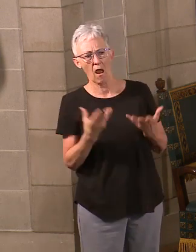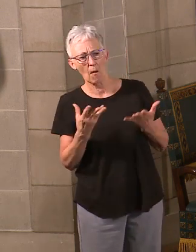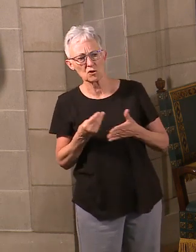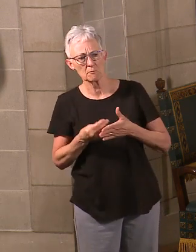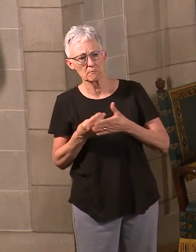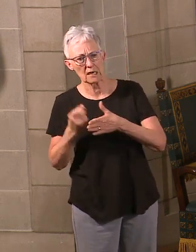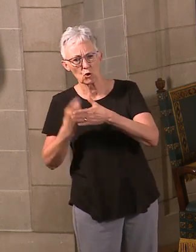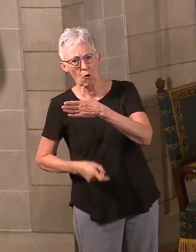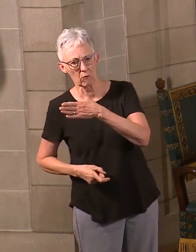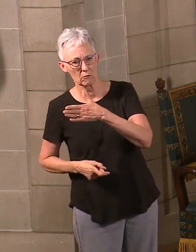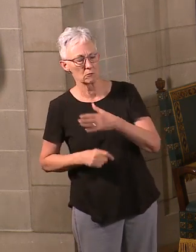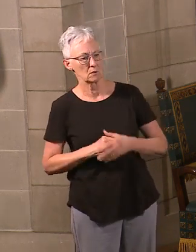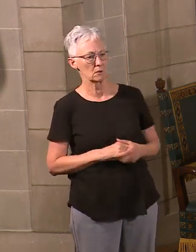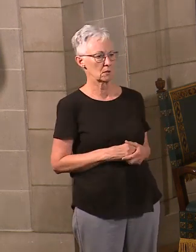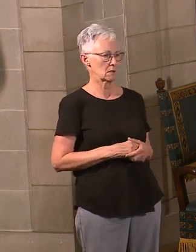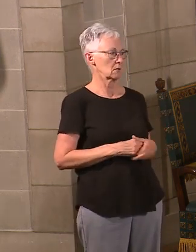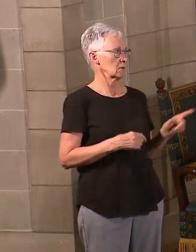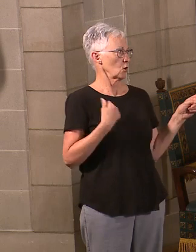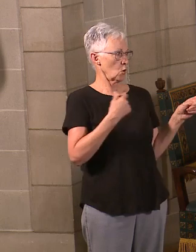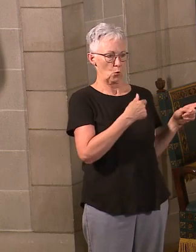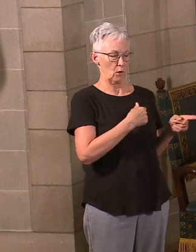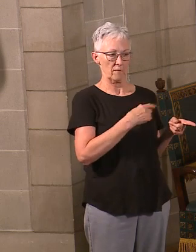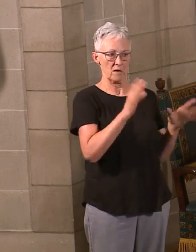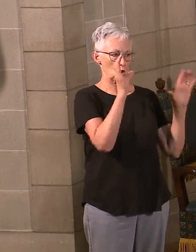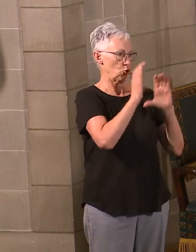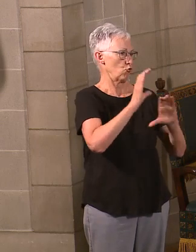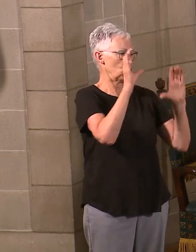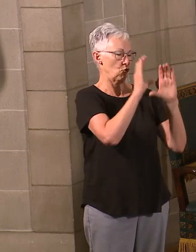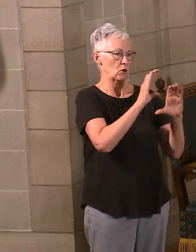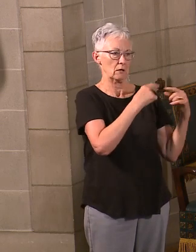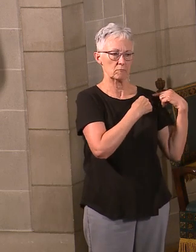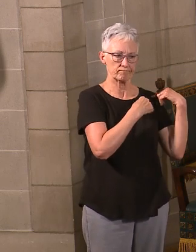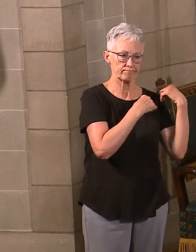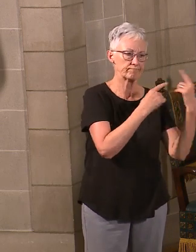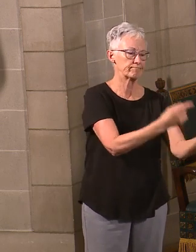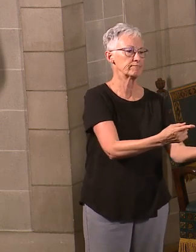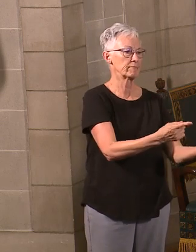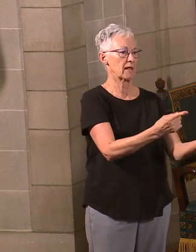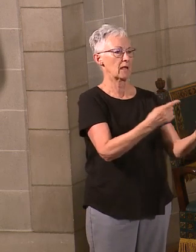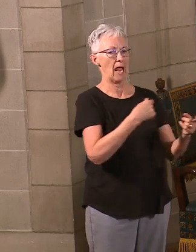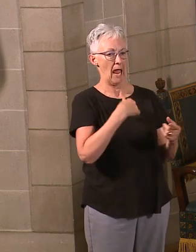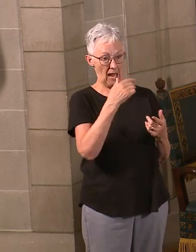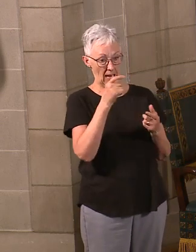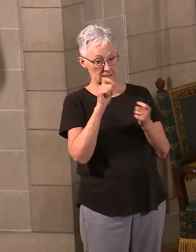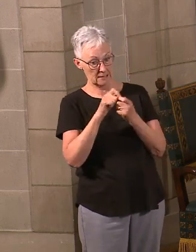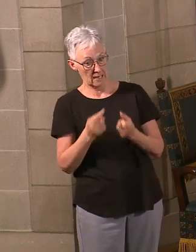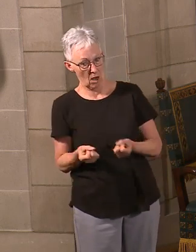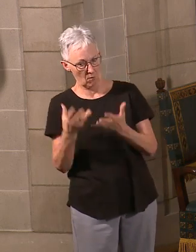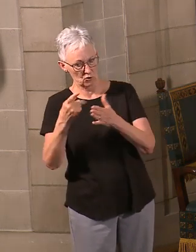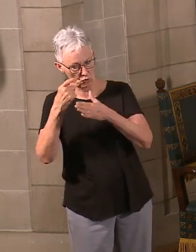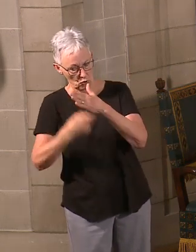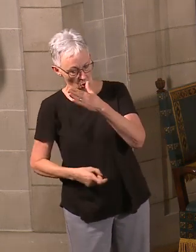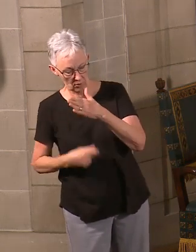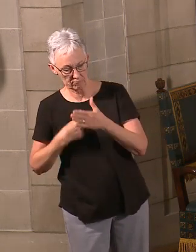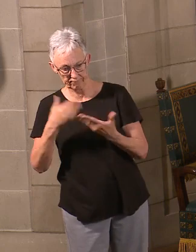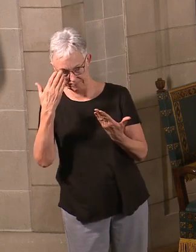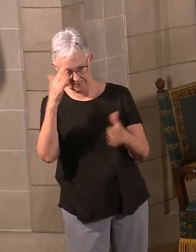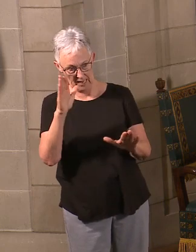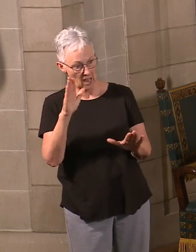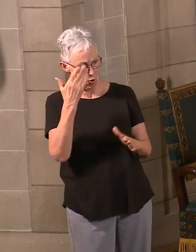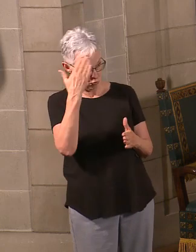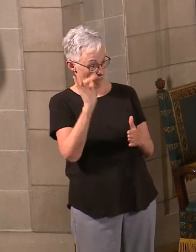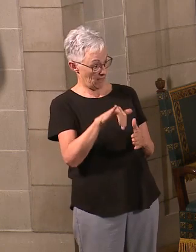the top of the head. I know we've been seeking to acquire PPE. We're using a variety of vendors to be able to do that. I don't know if that's the first one, if that was the first